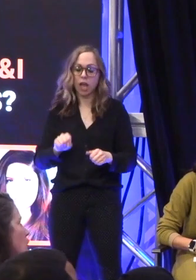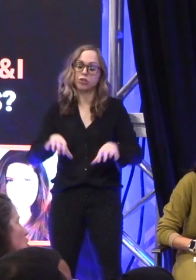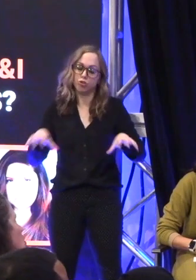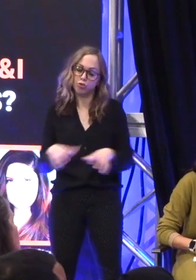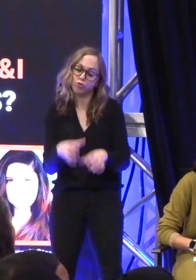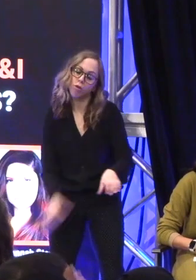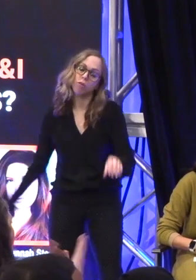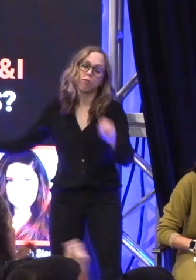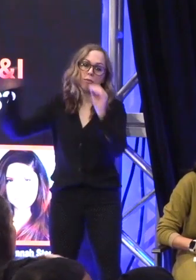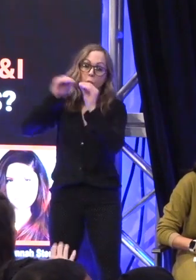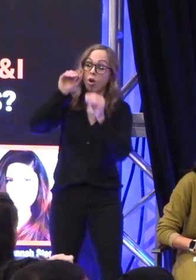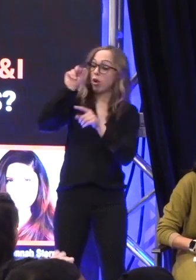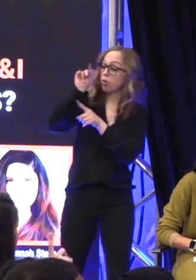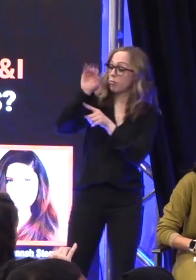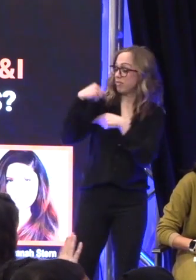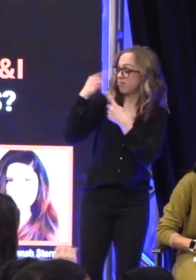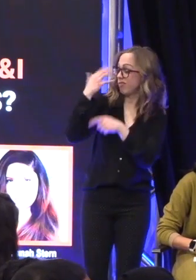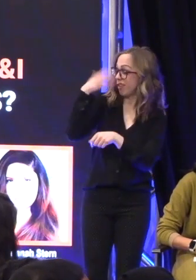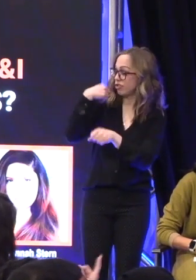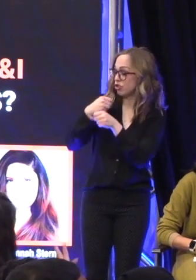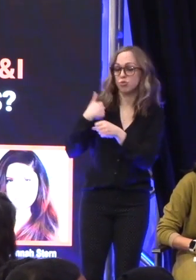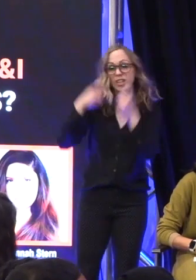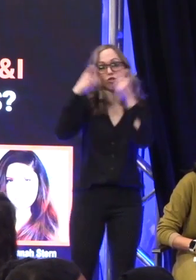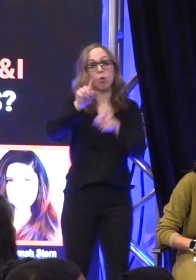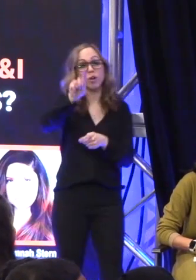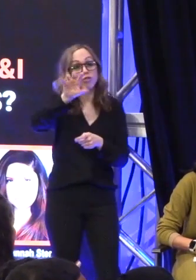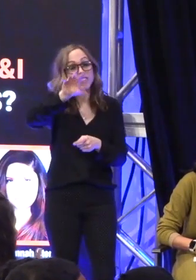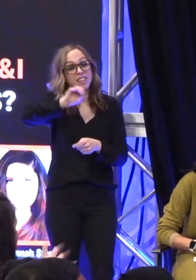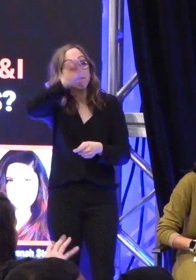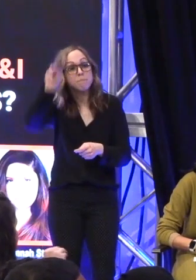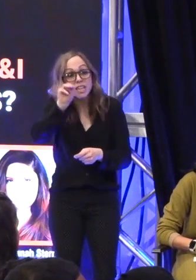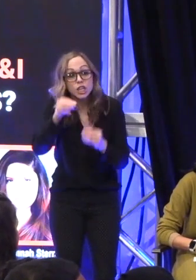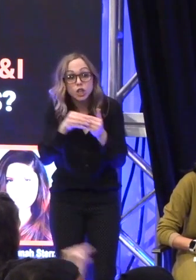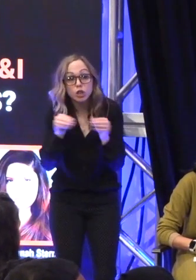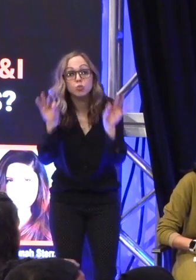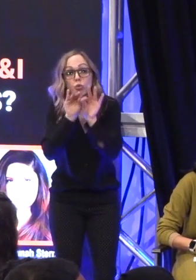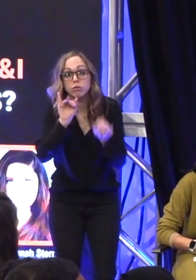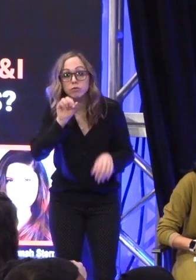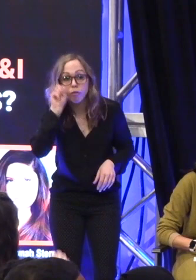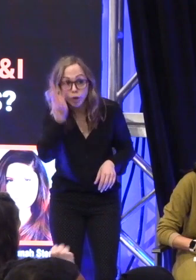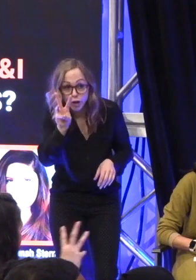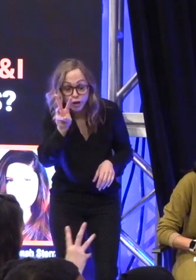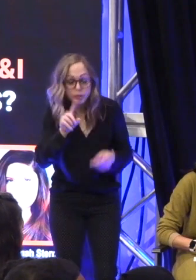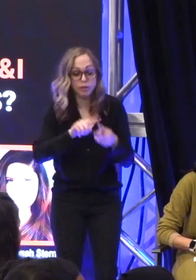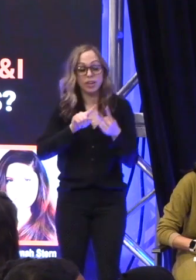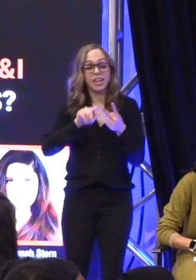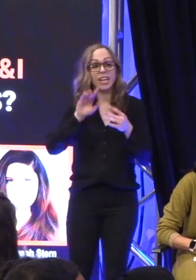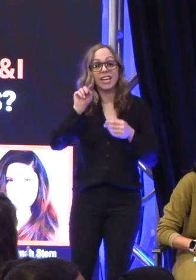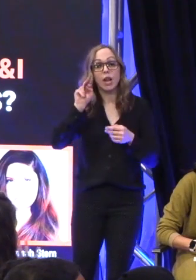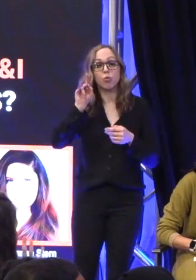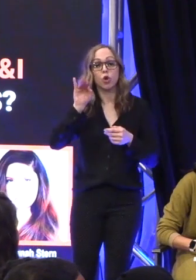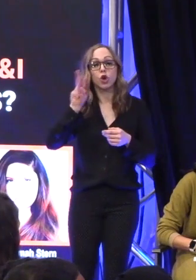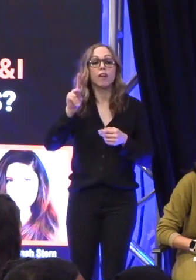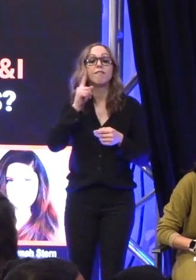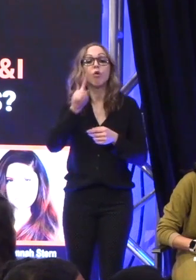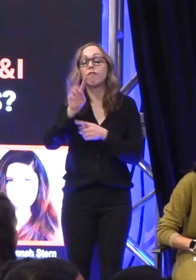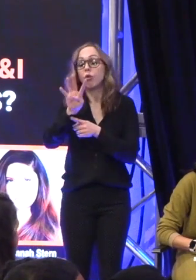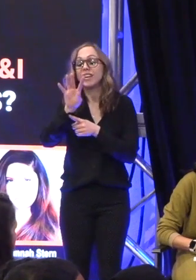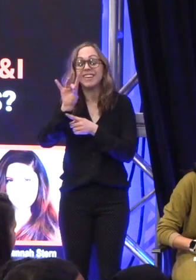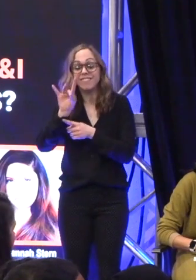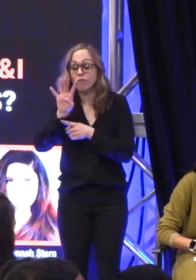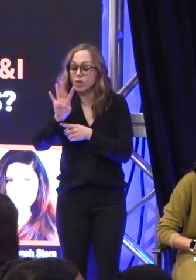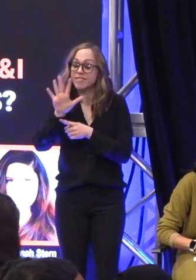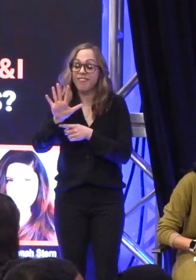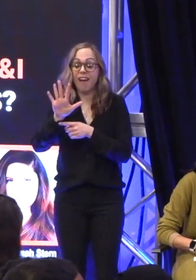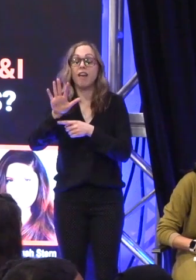more. At Adobe, in the last 5 years, we've donated $150 million worth of software. We have a network of 45,000 nonprofits that we work with.